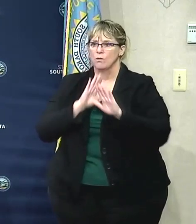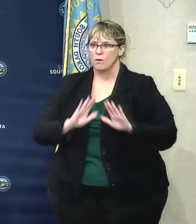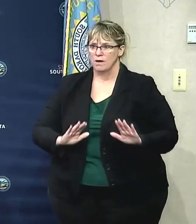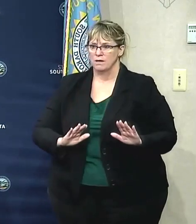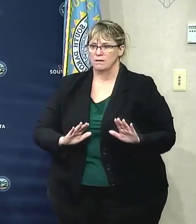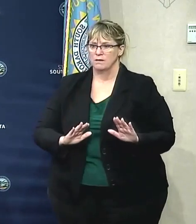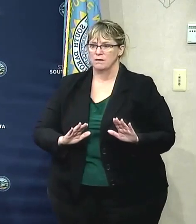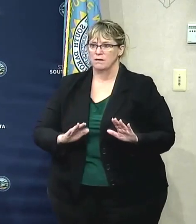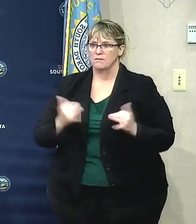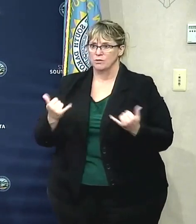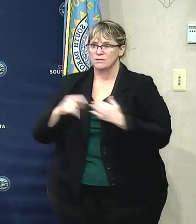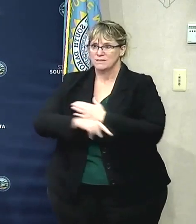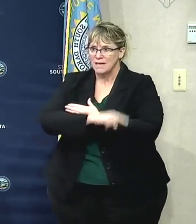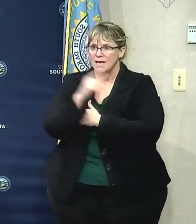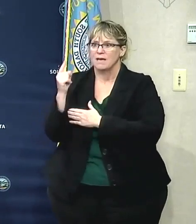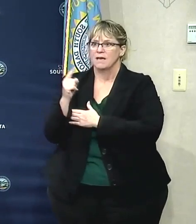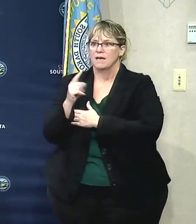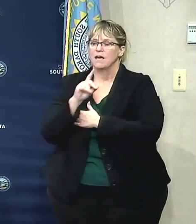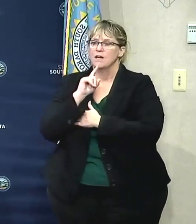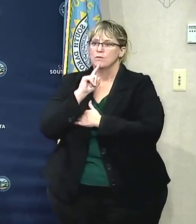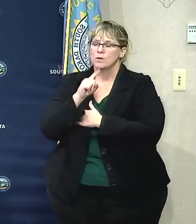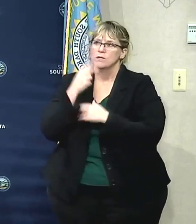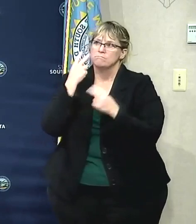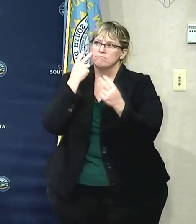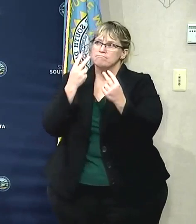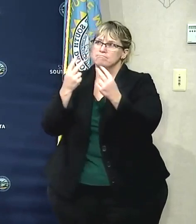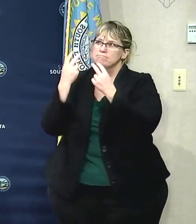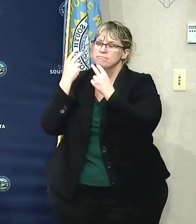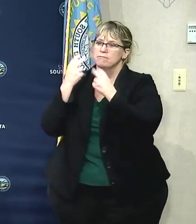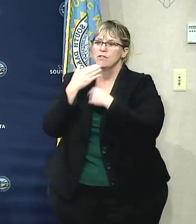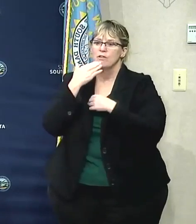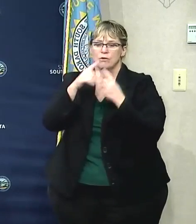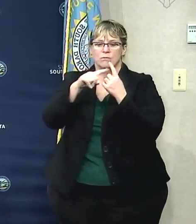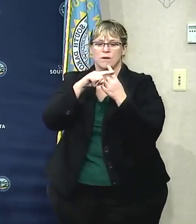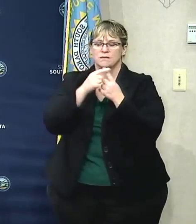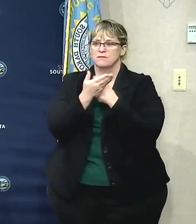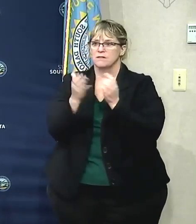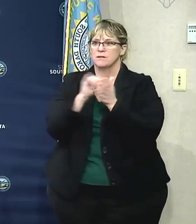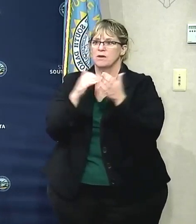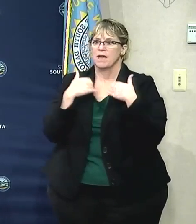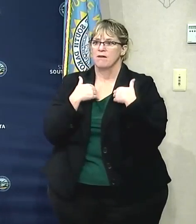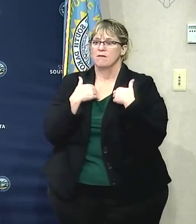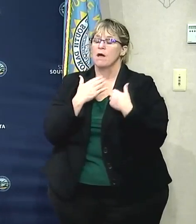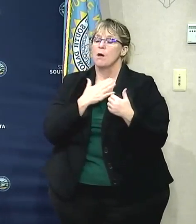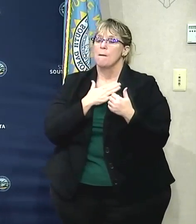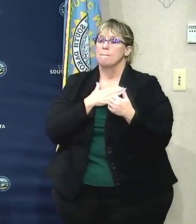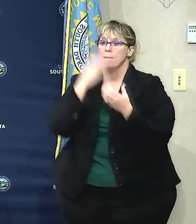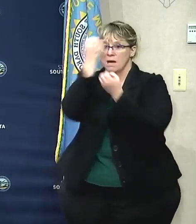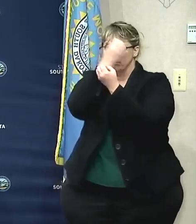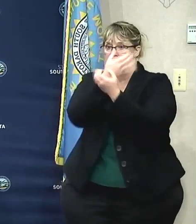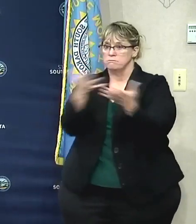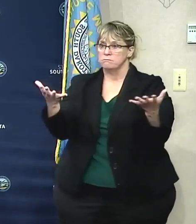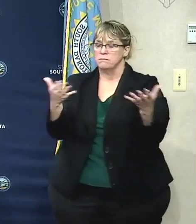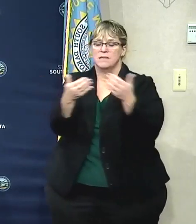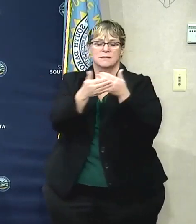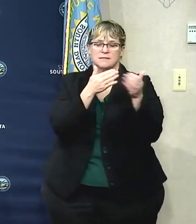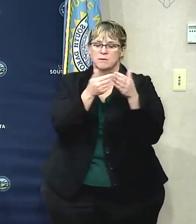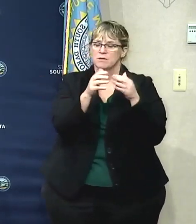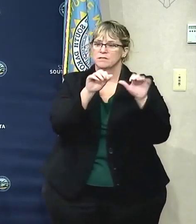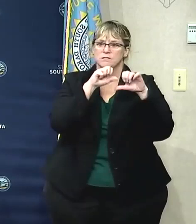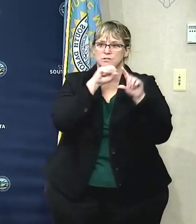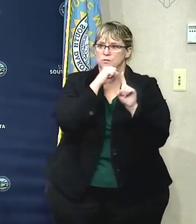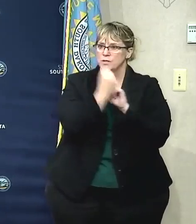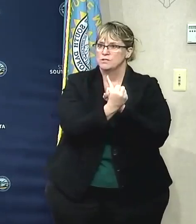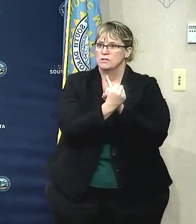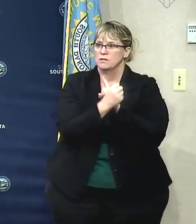for today and really reflect on the good things that we do have. My hope is that despite this situation, we